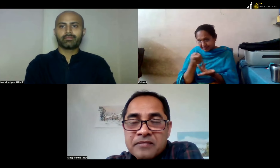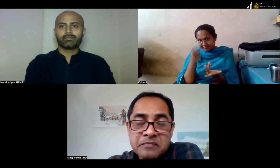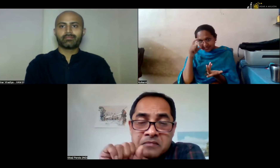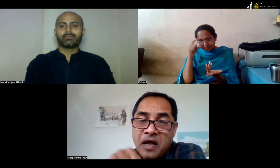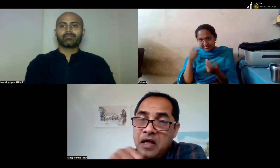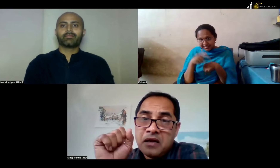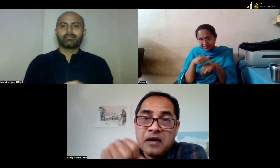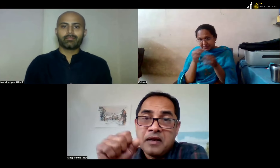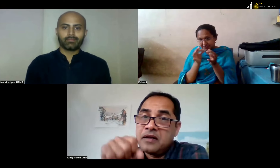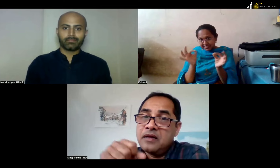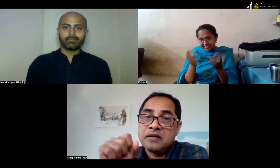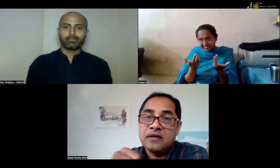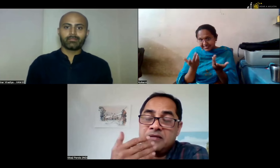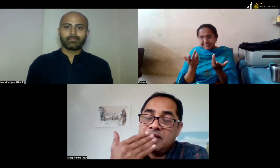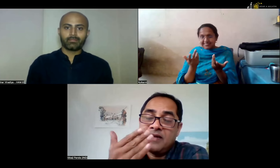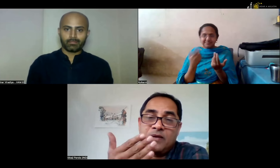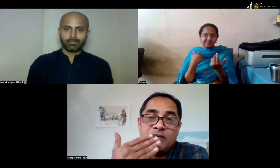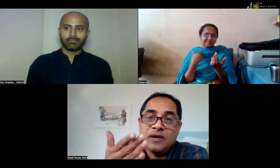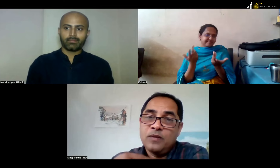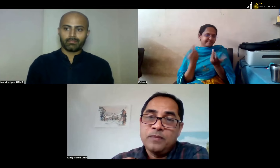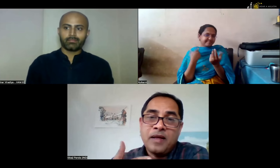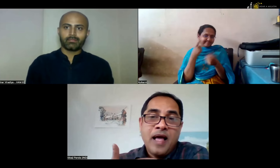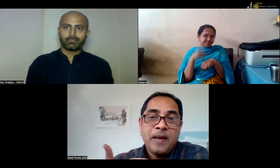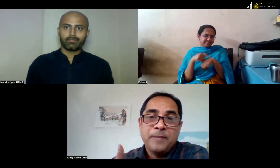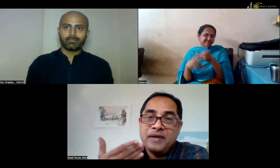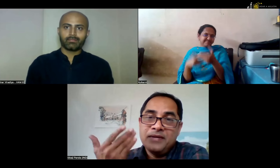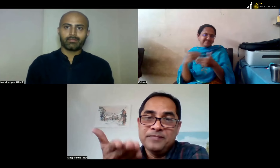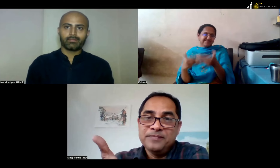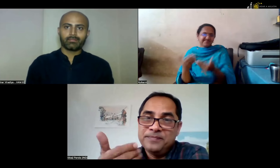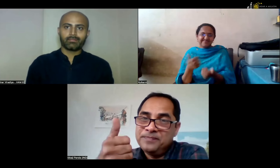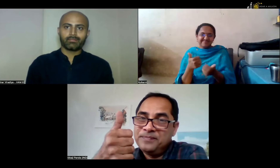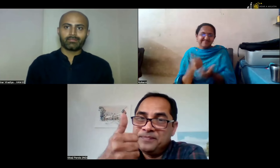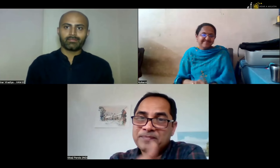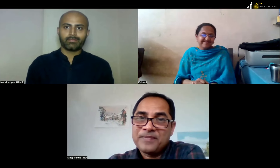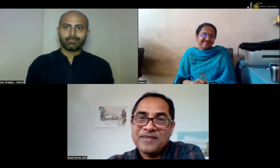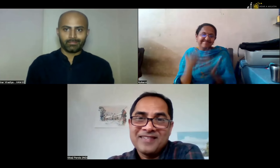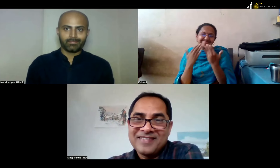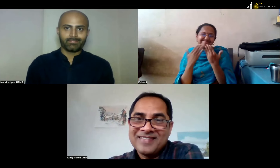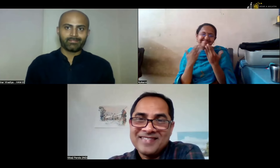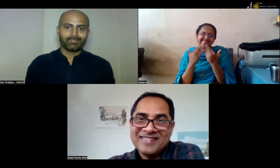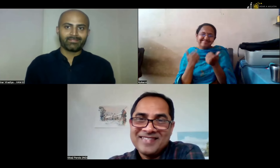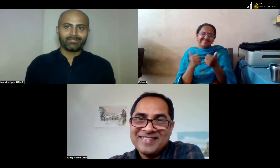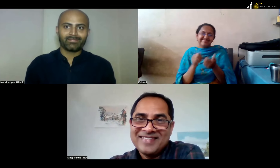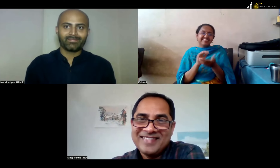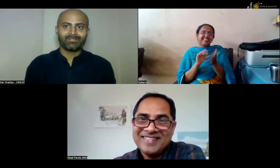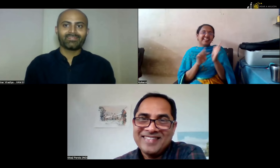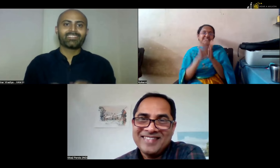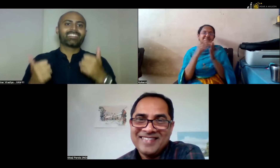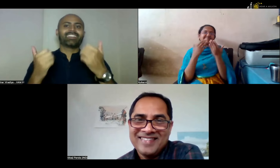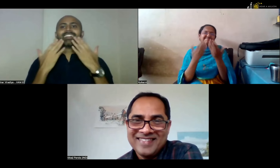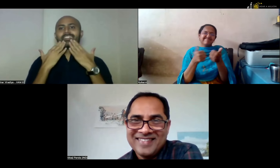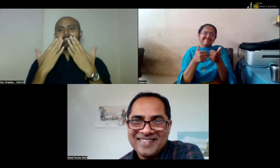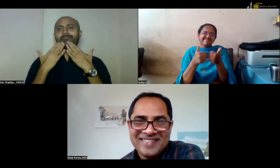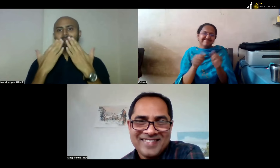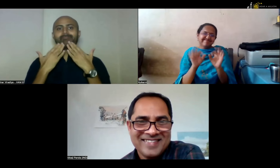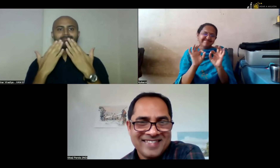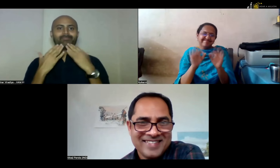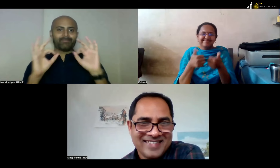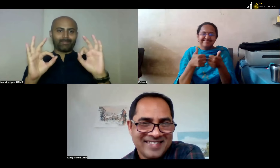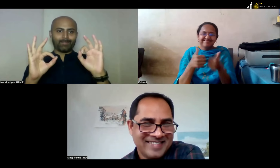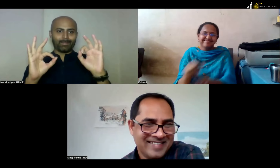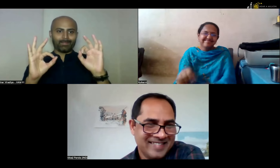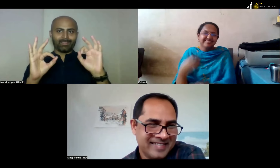So I really would like to invite you to Nashik to come for an session. Yes, definitely. I would really love to come over